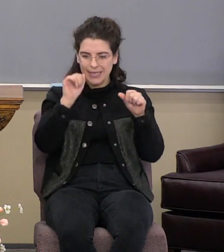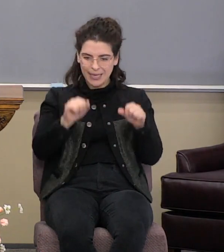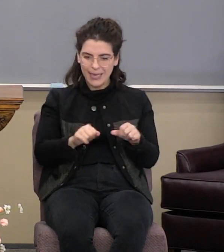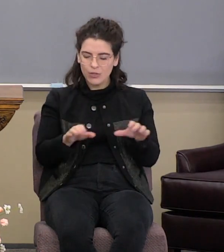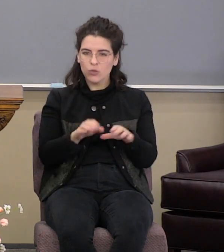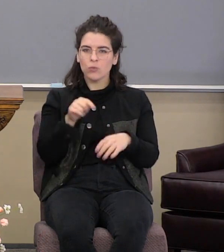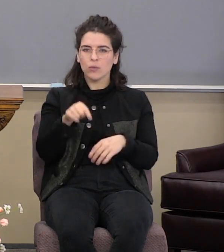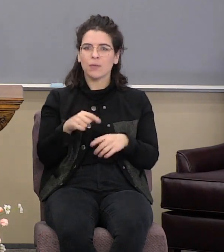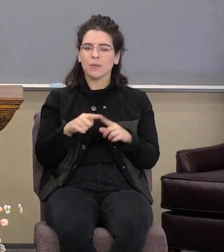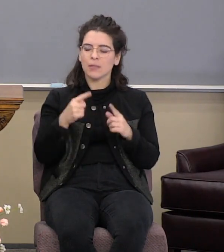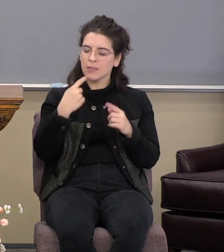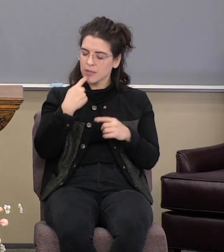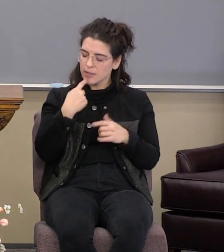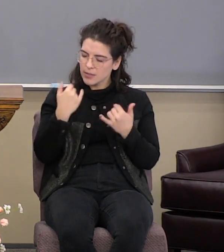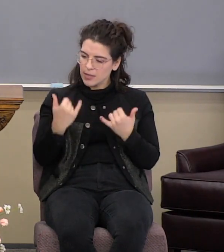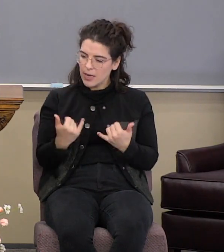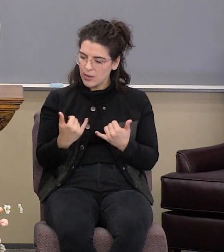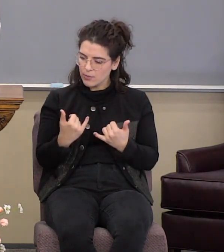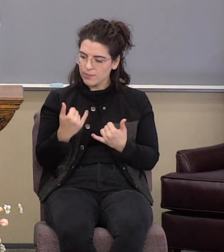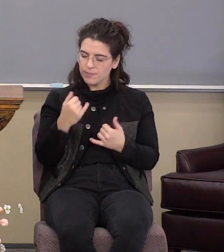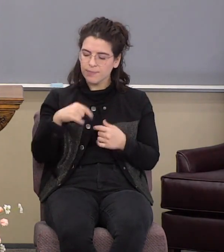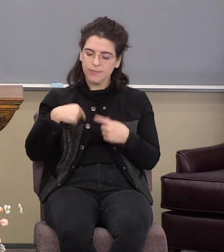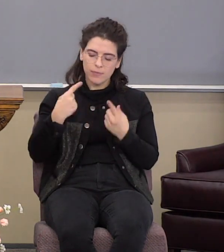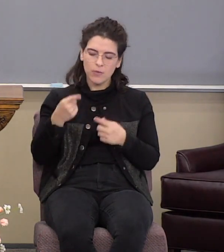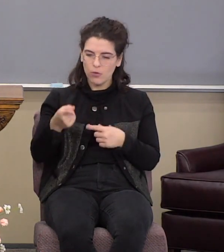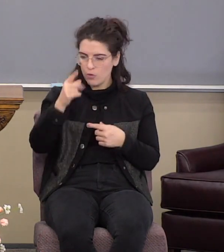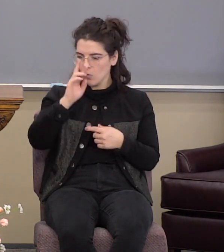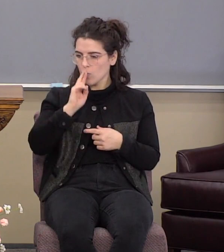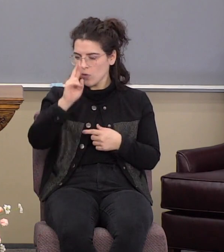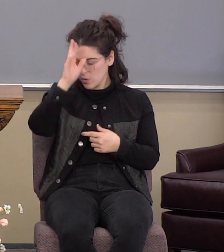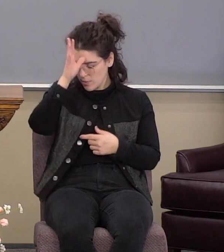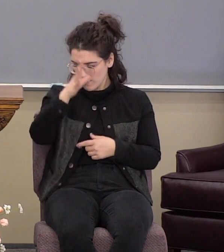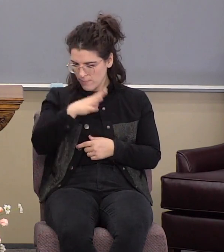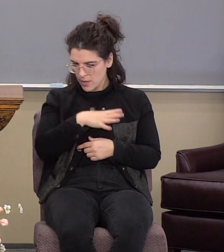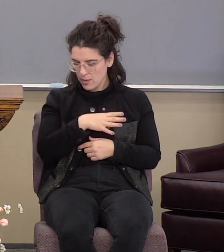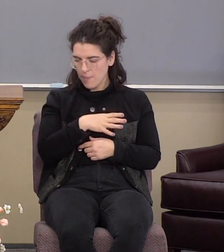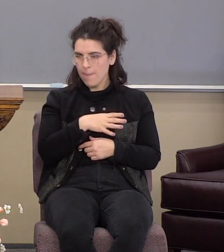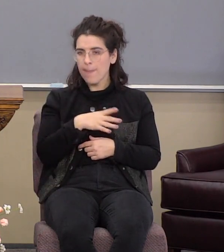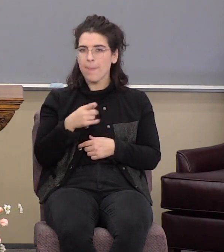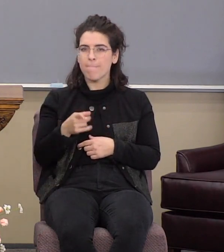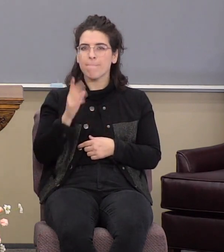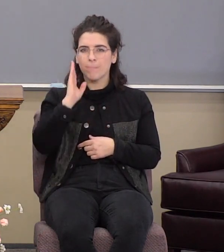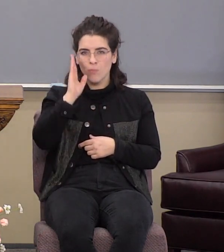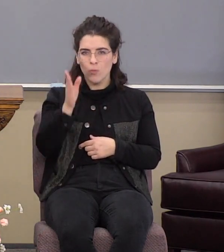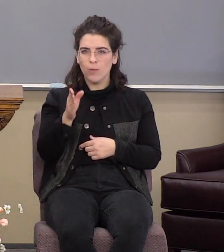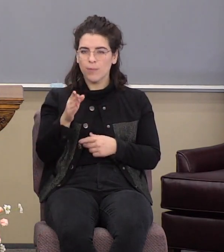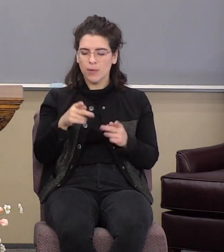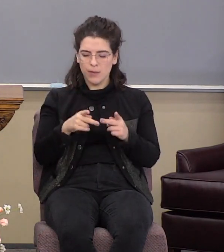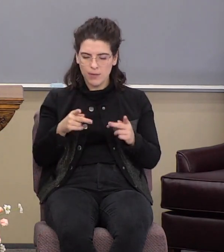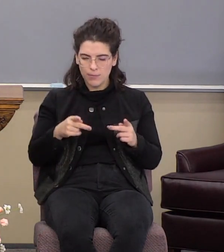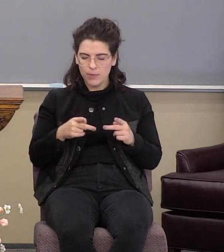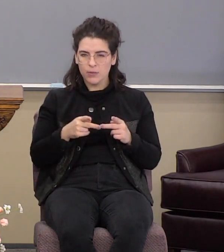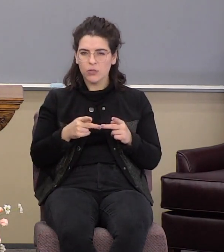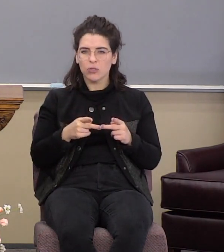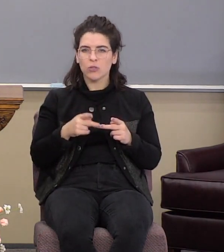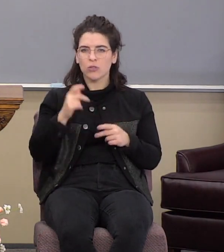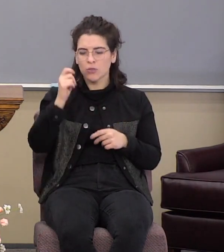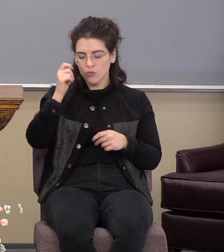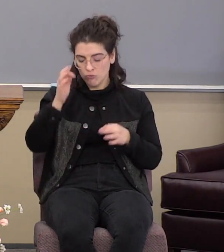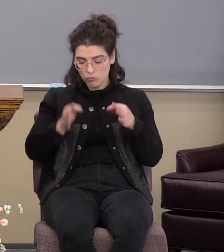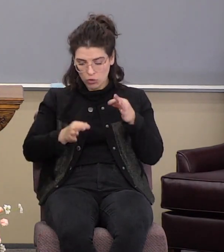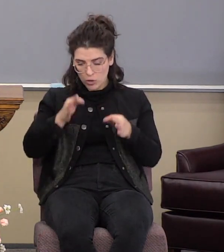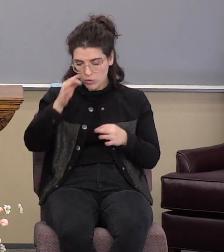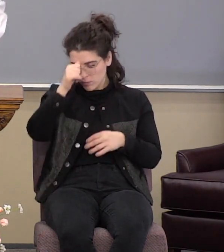he says, nah, son, since you're a man, you're going to be in a position to judge